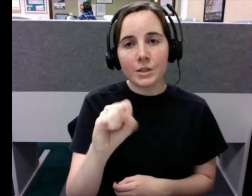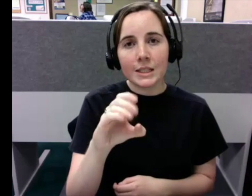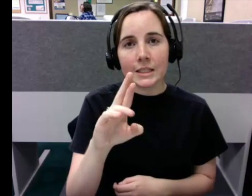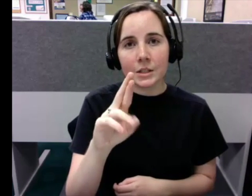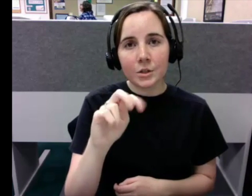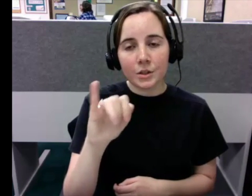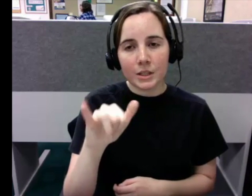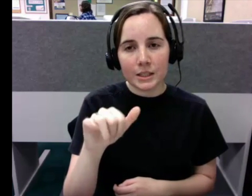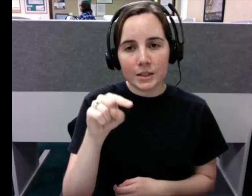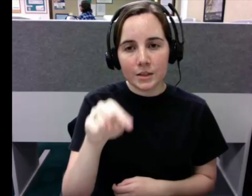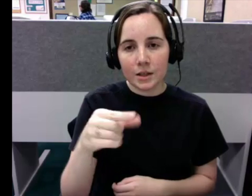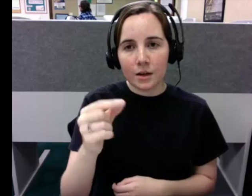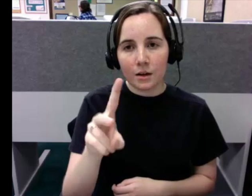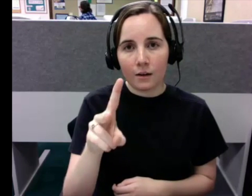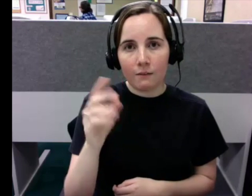socialsecurity.gov/representation.